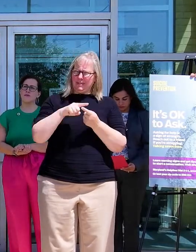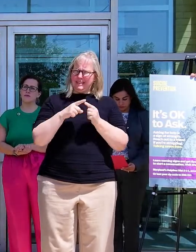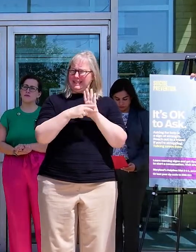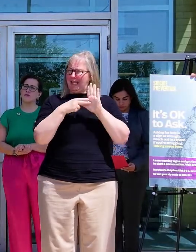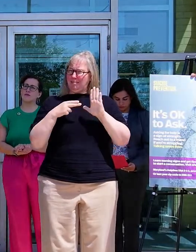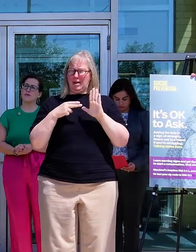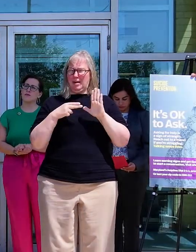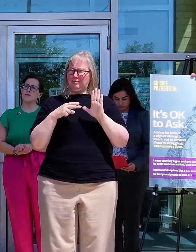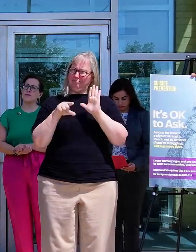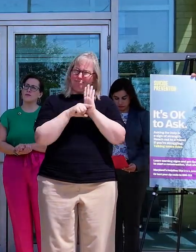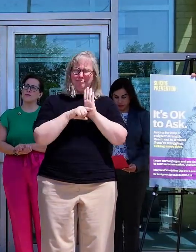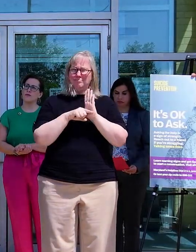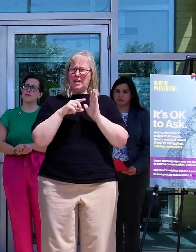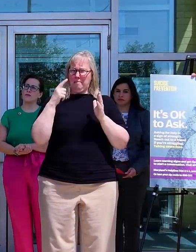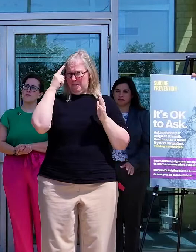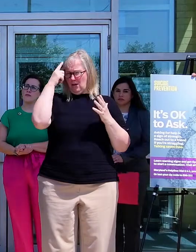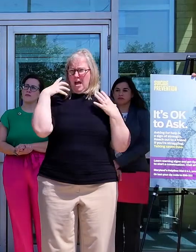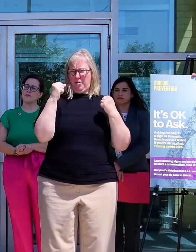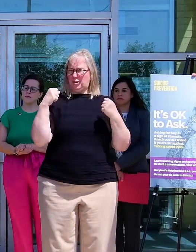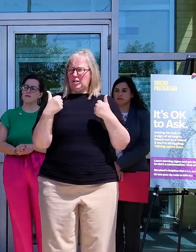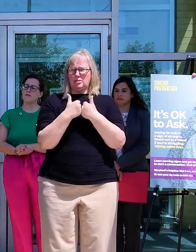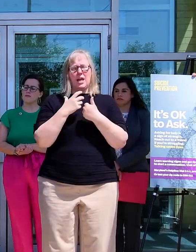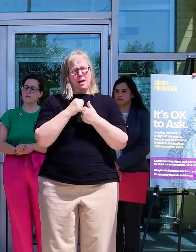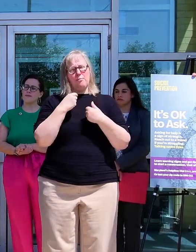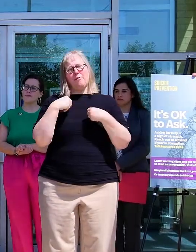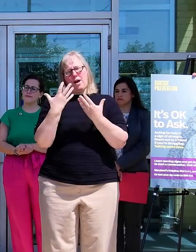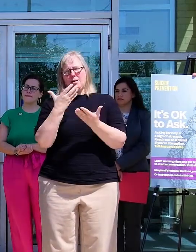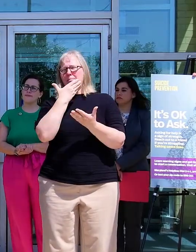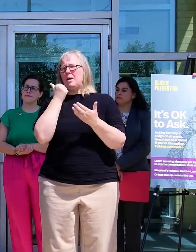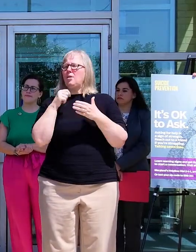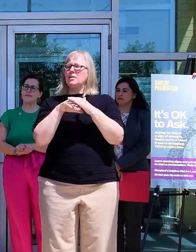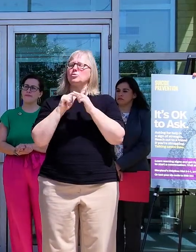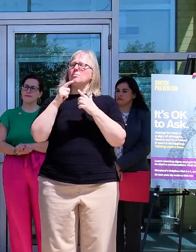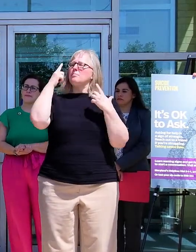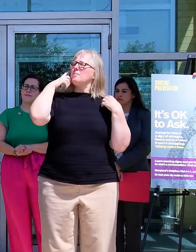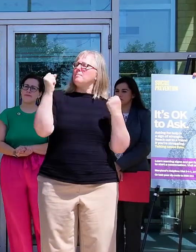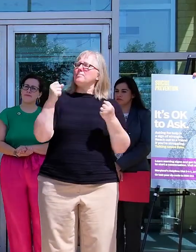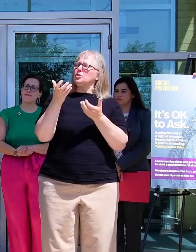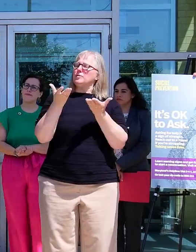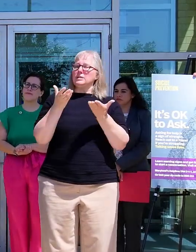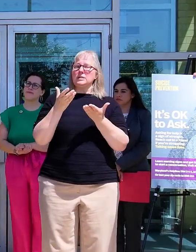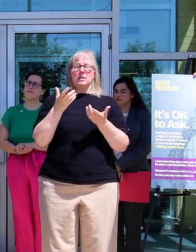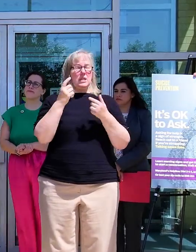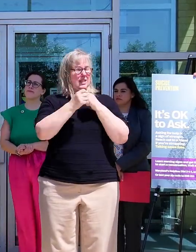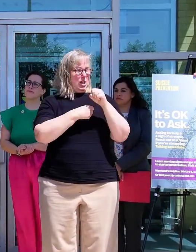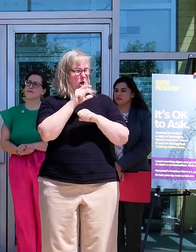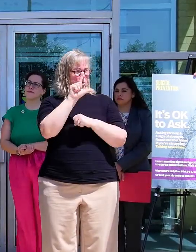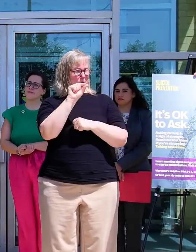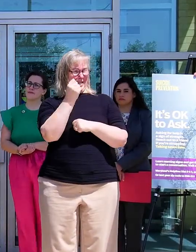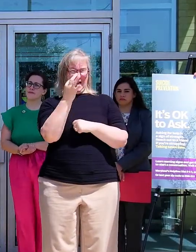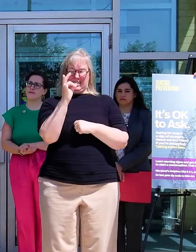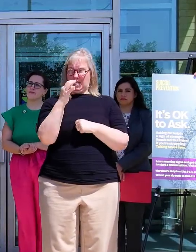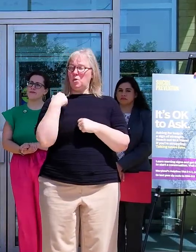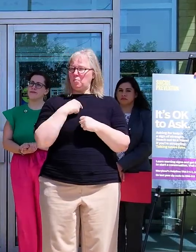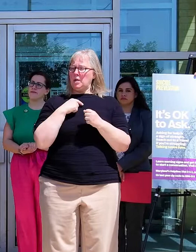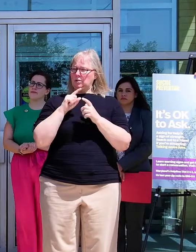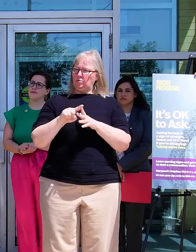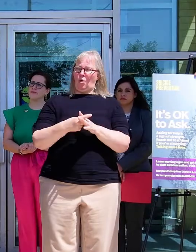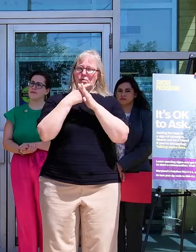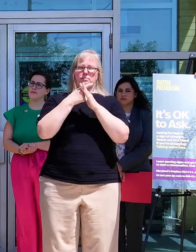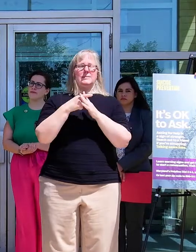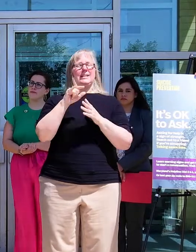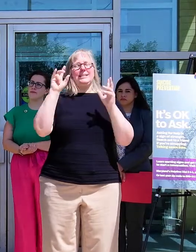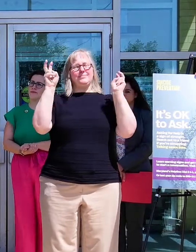and provide better access to mental health services. In 2019, we launched the It's Okay to